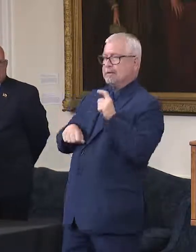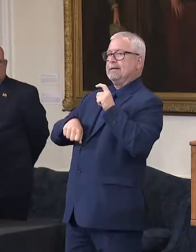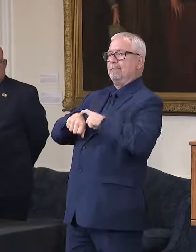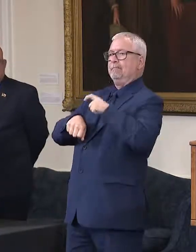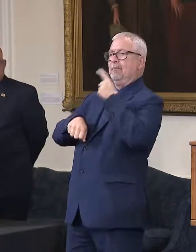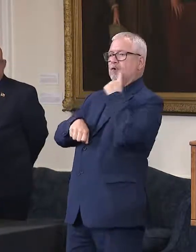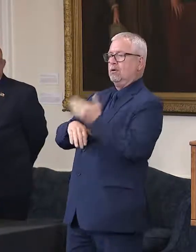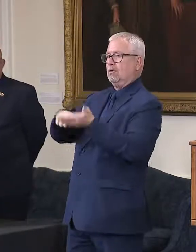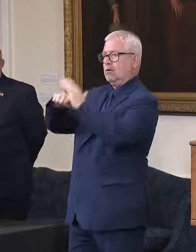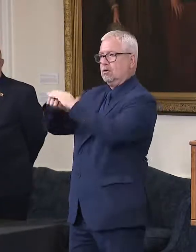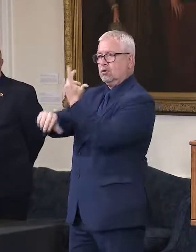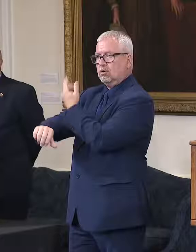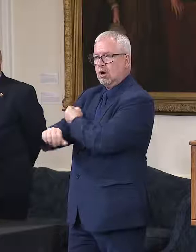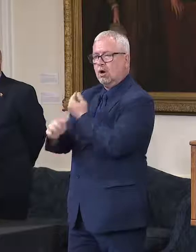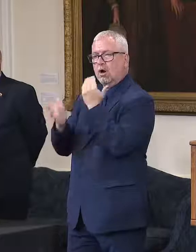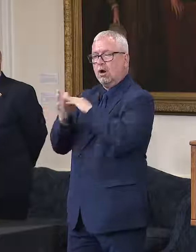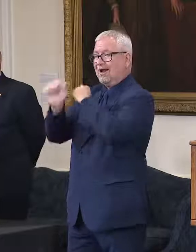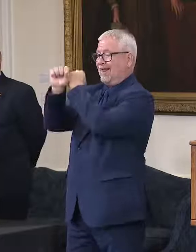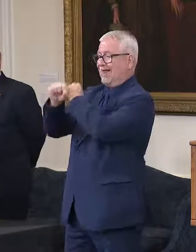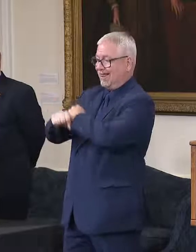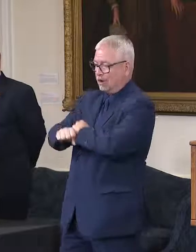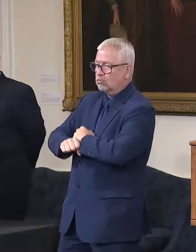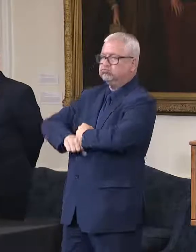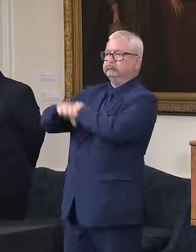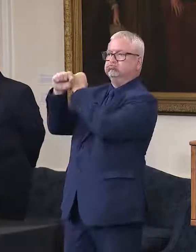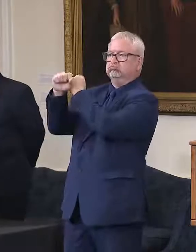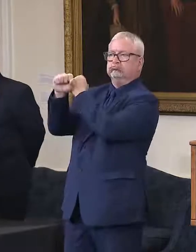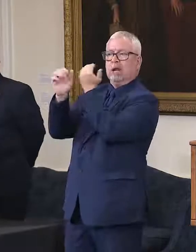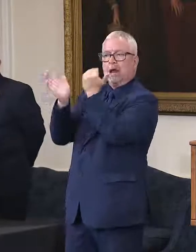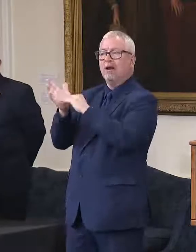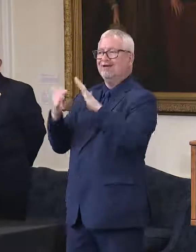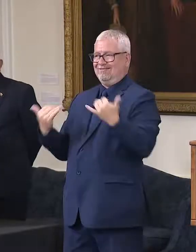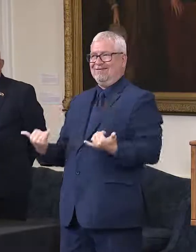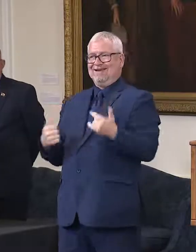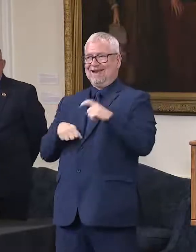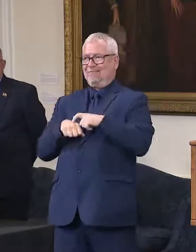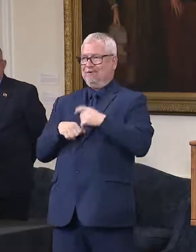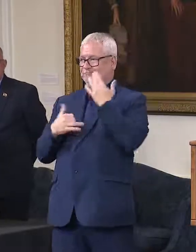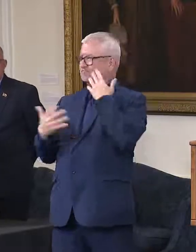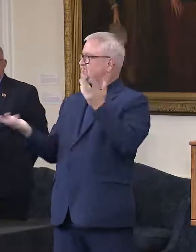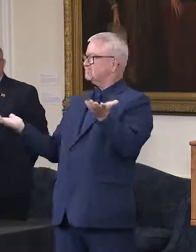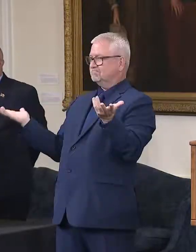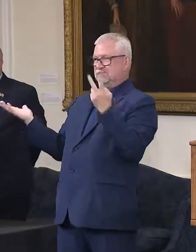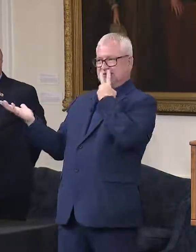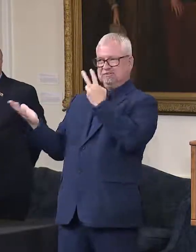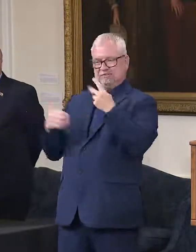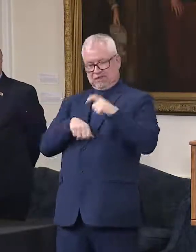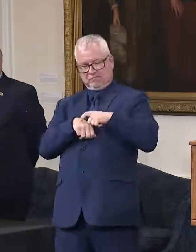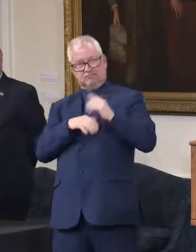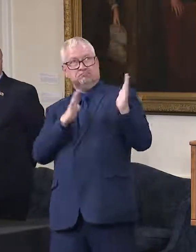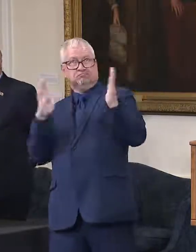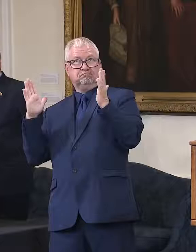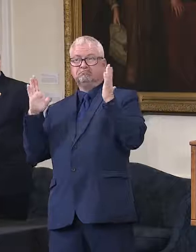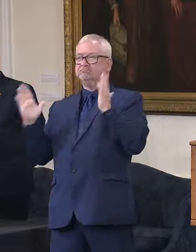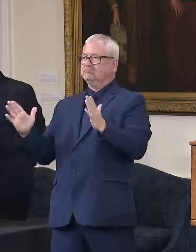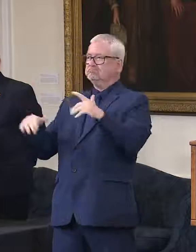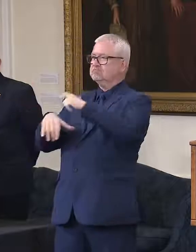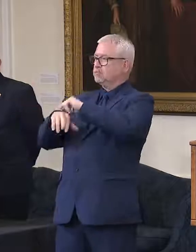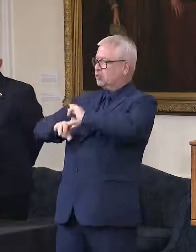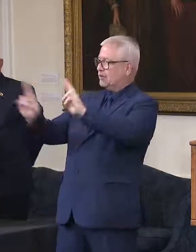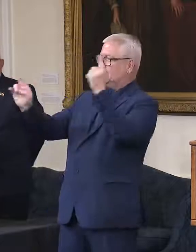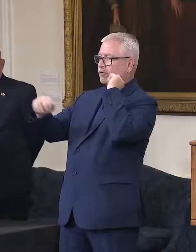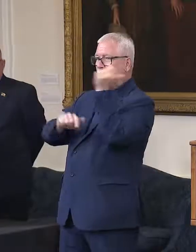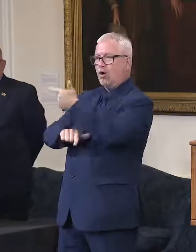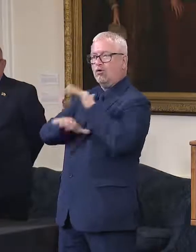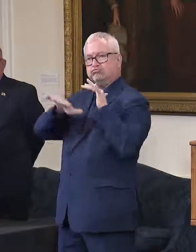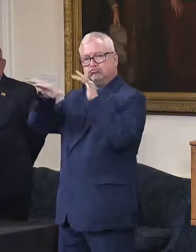your immunity, and many of us are now at that stage. If you're now eligible for a booster shot, we're asking you